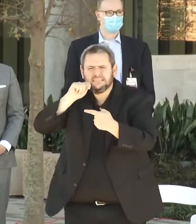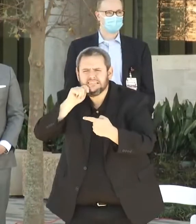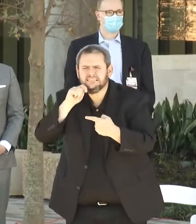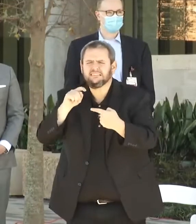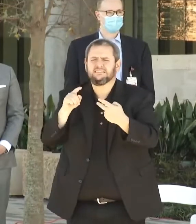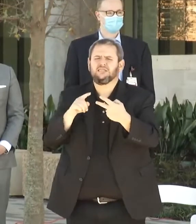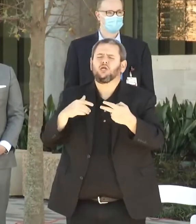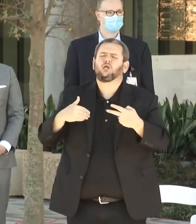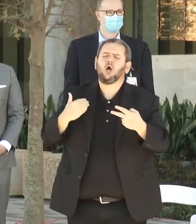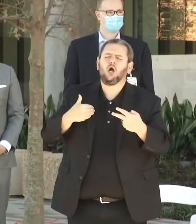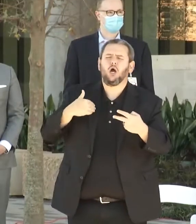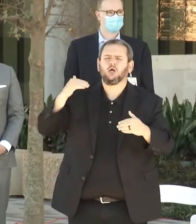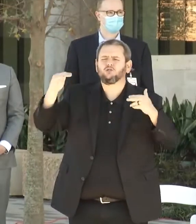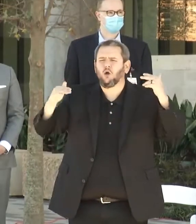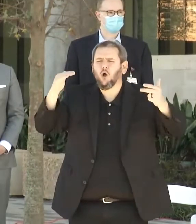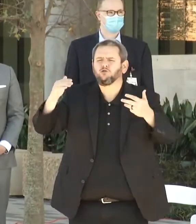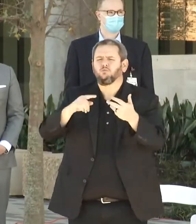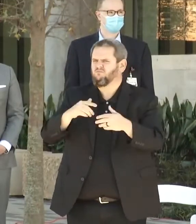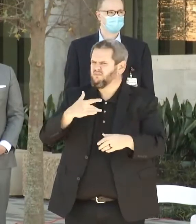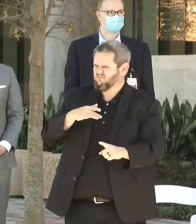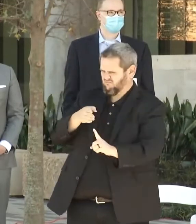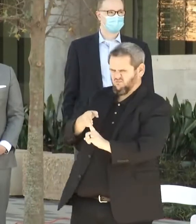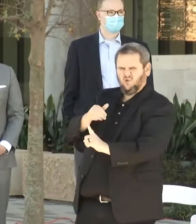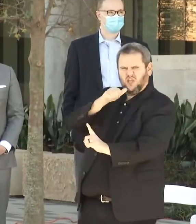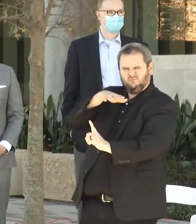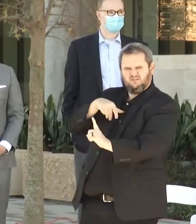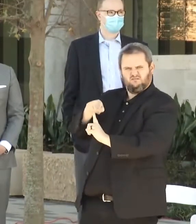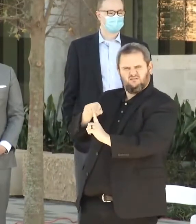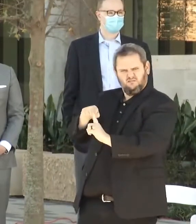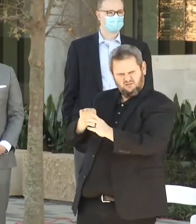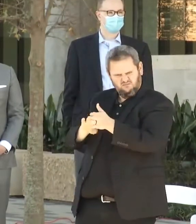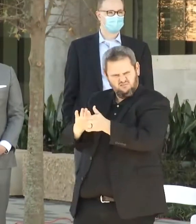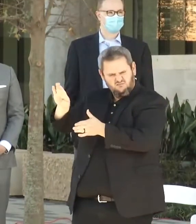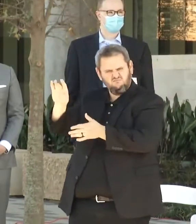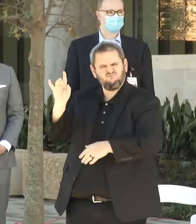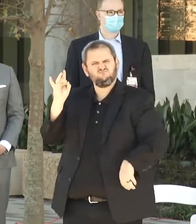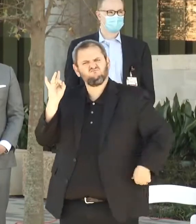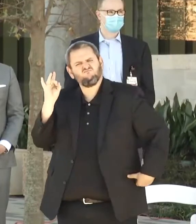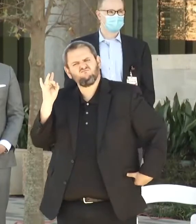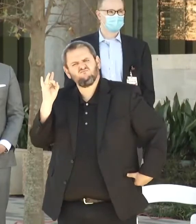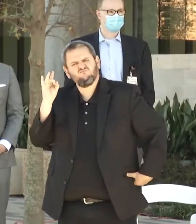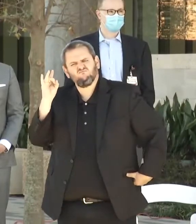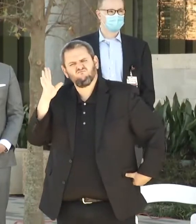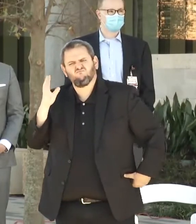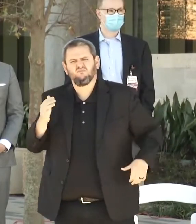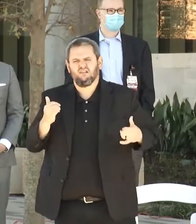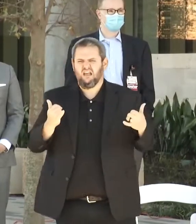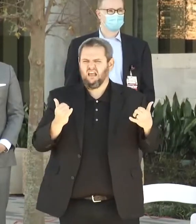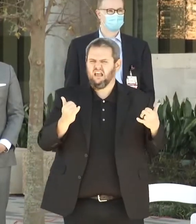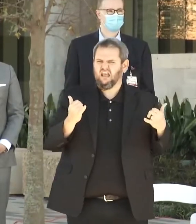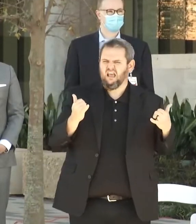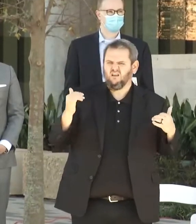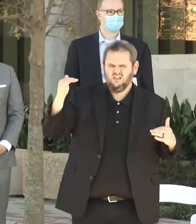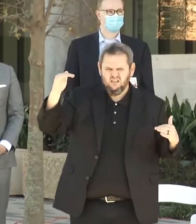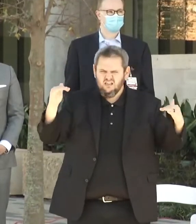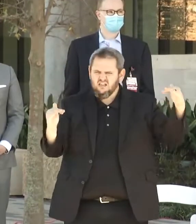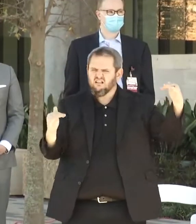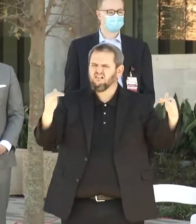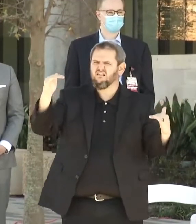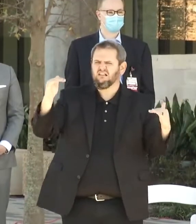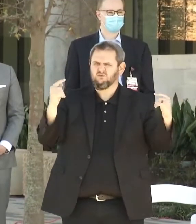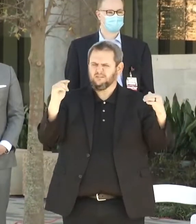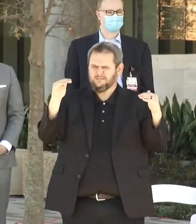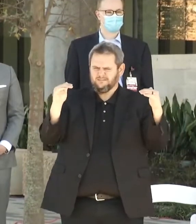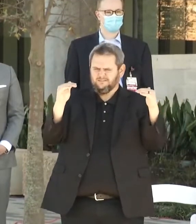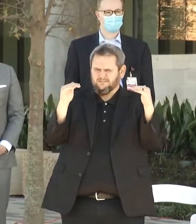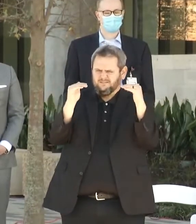particularly women. These numbers have significantly decreased through October, with a proportionate increase in those 60 years of age and